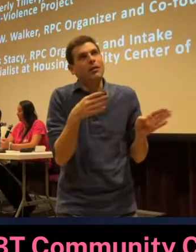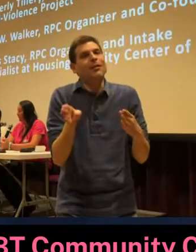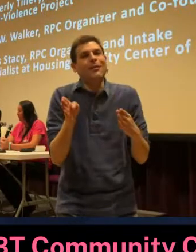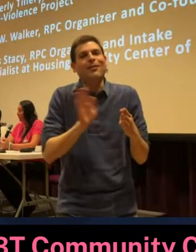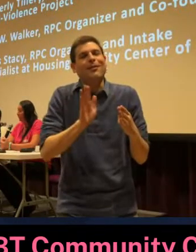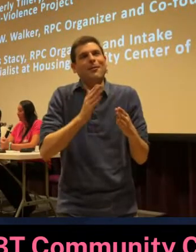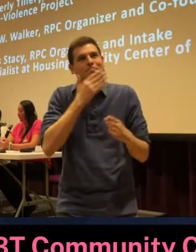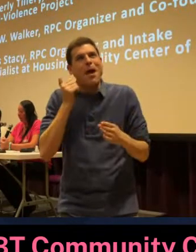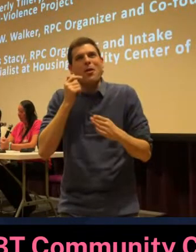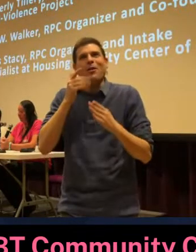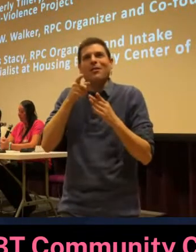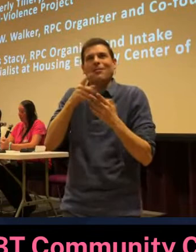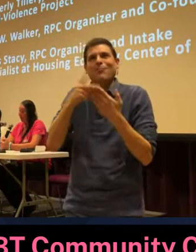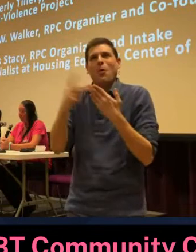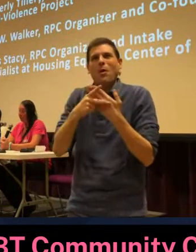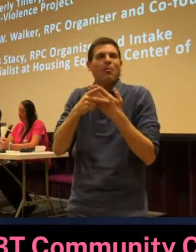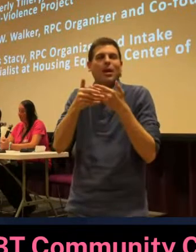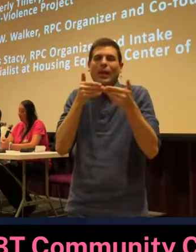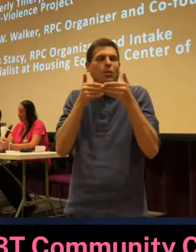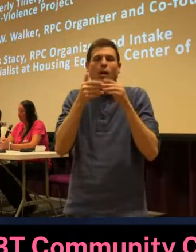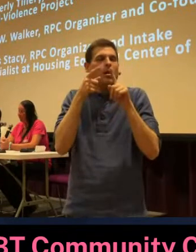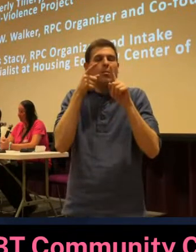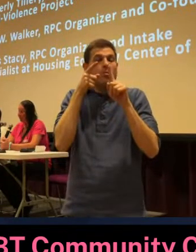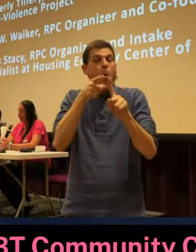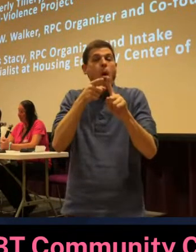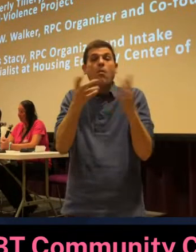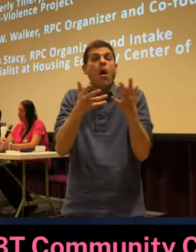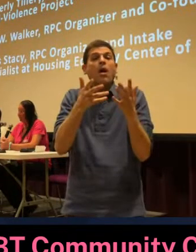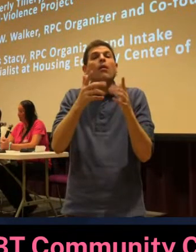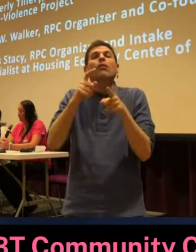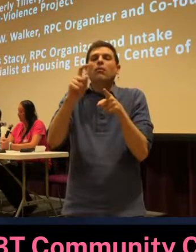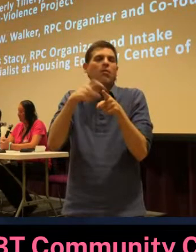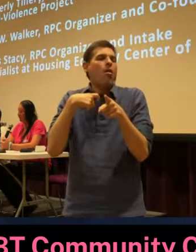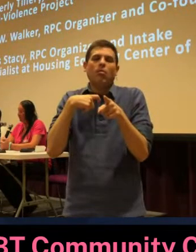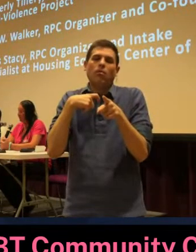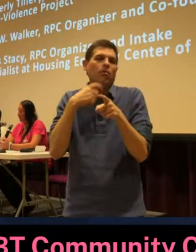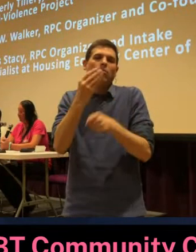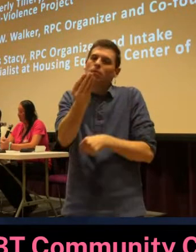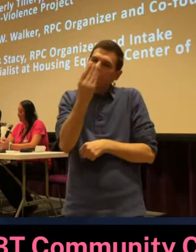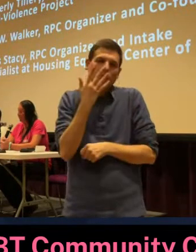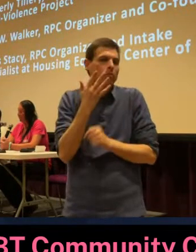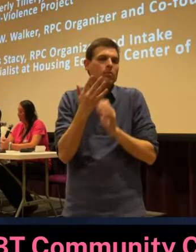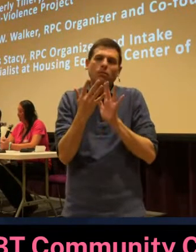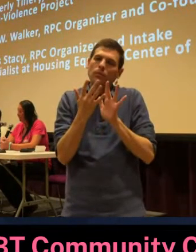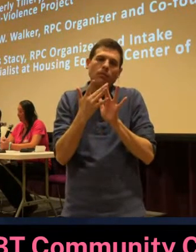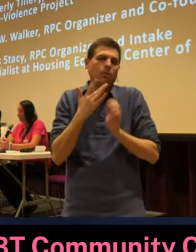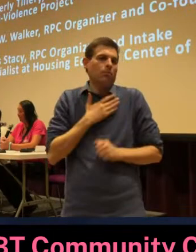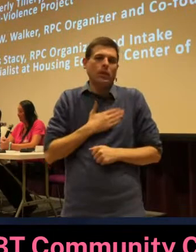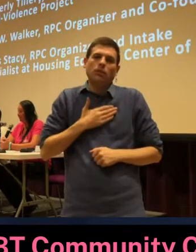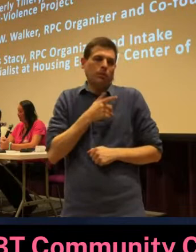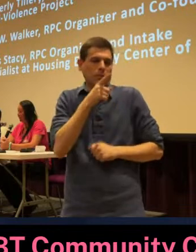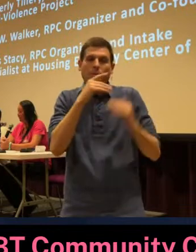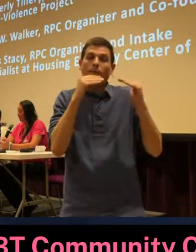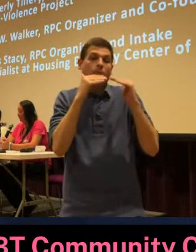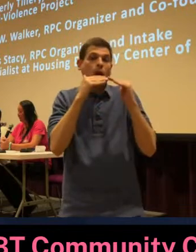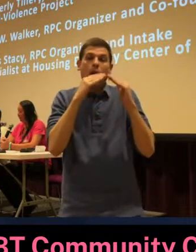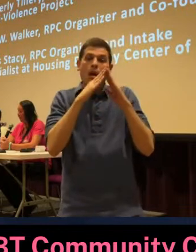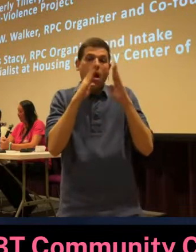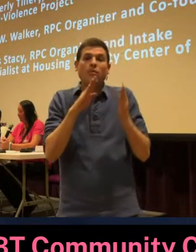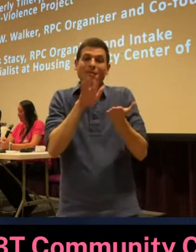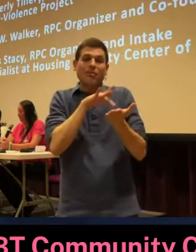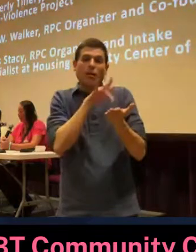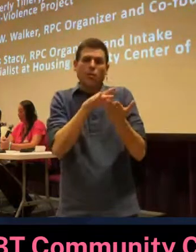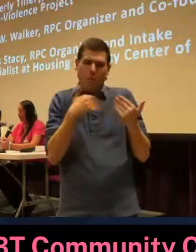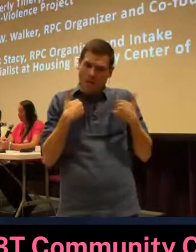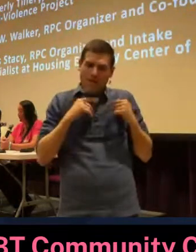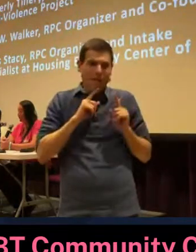But the idea is to call, right? So nobody needs to be left alone. These fair housing centers exist, and they should be able to answer